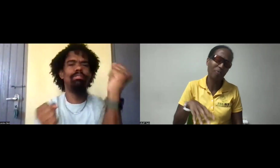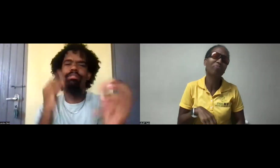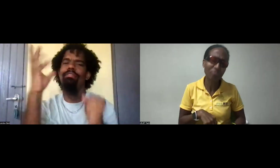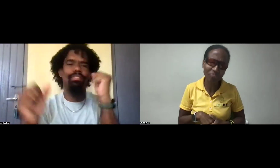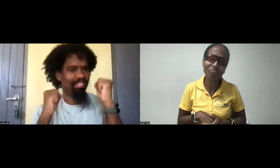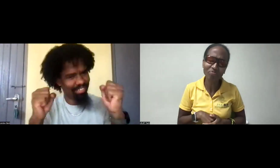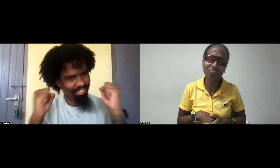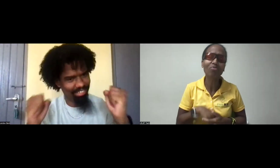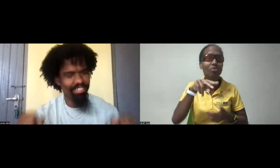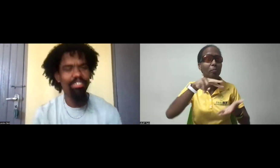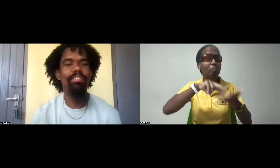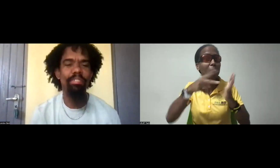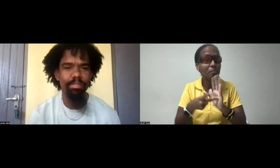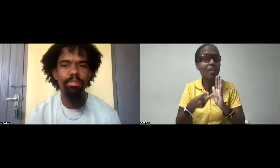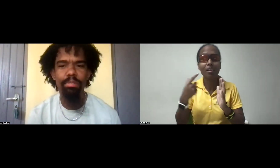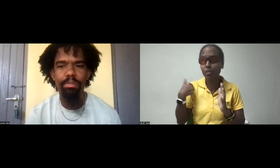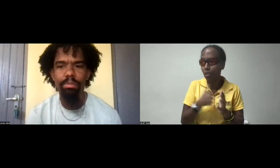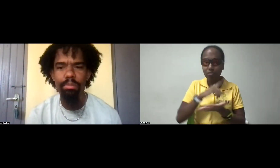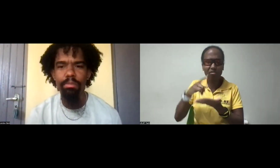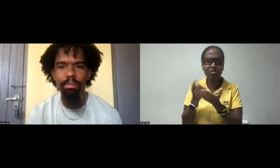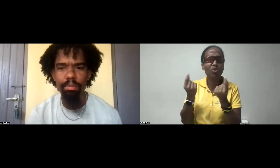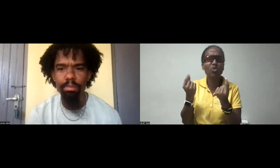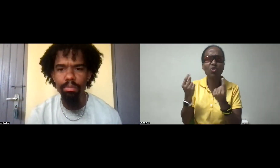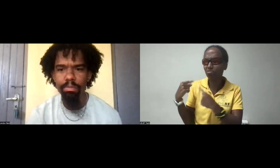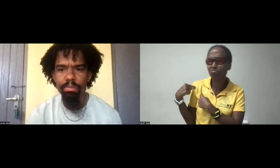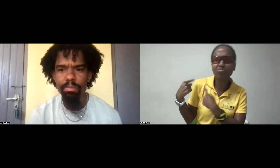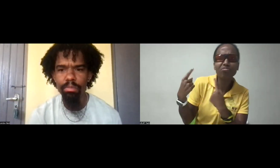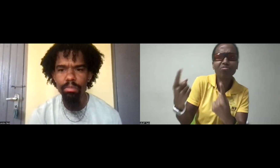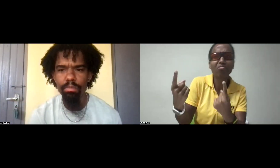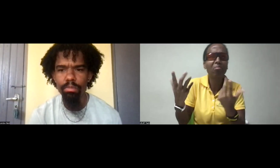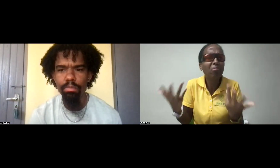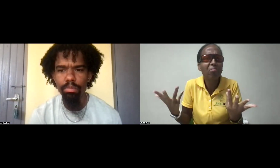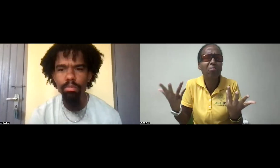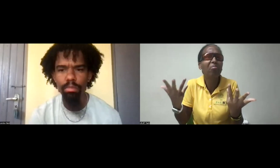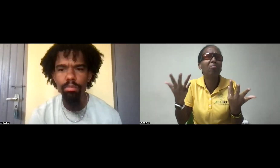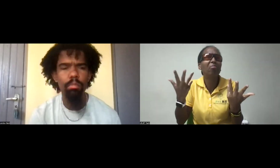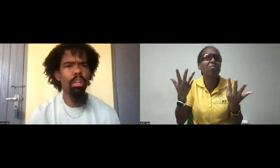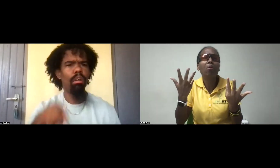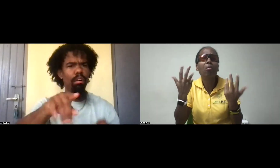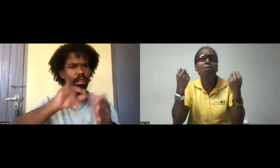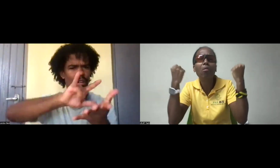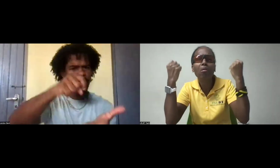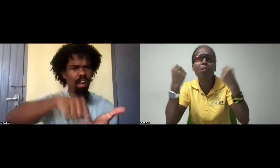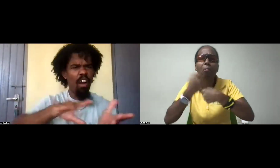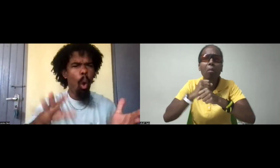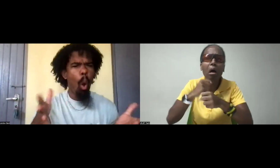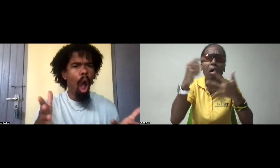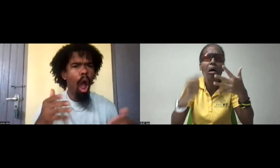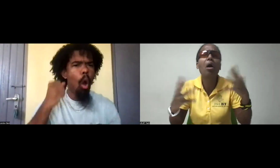It's for the benefit of all. So it means at JSLBT, Jamaica Sign Language Bible